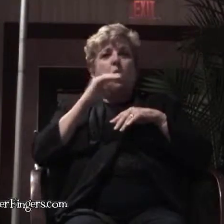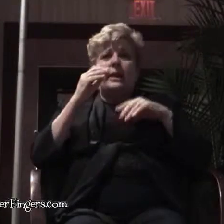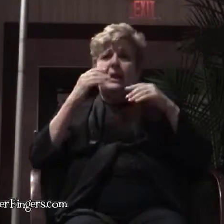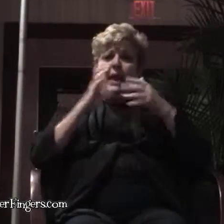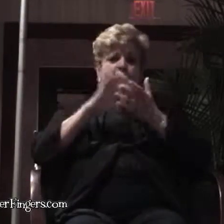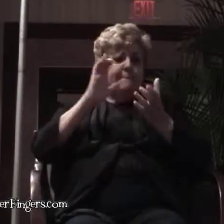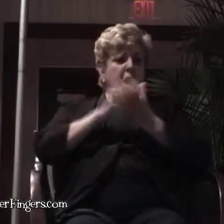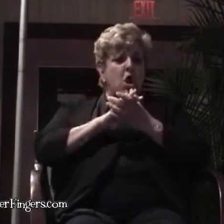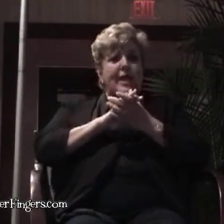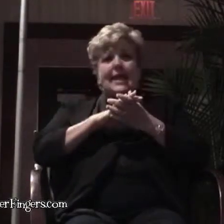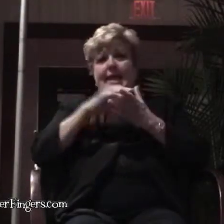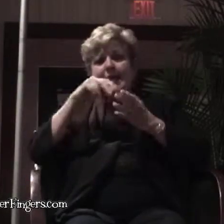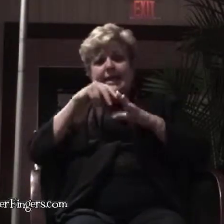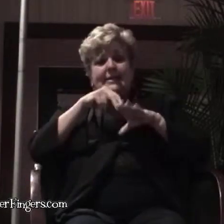scuba dives, and he's a hell of a guy.